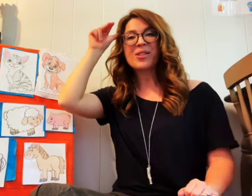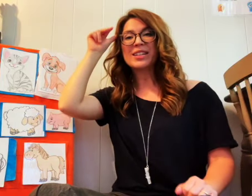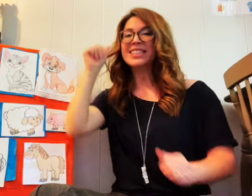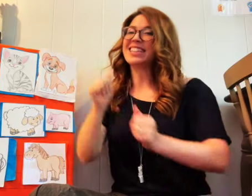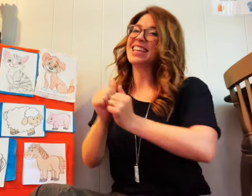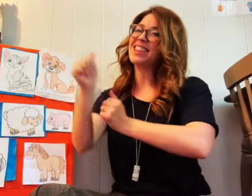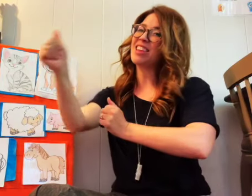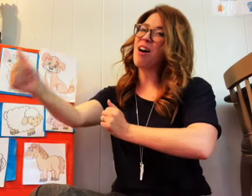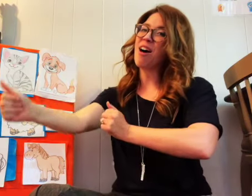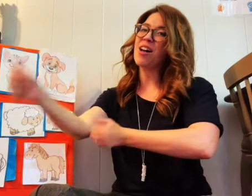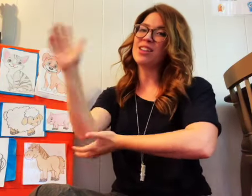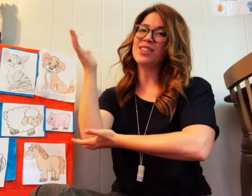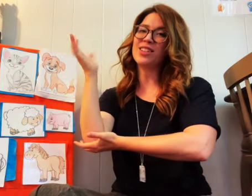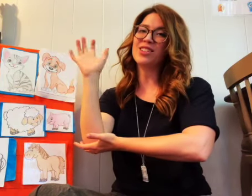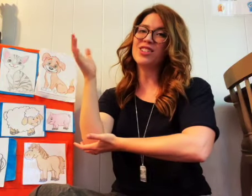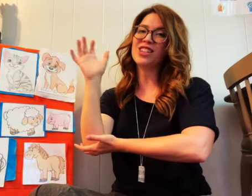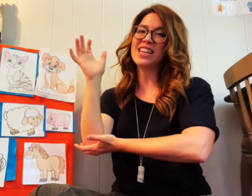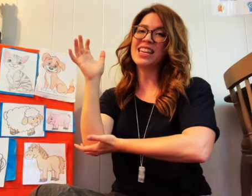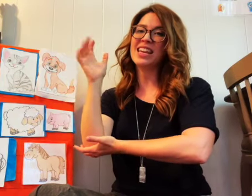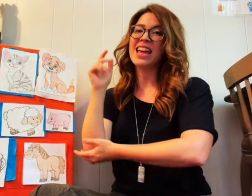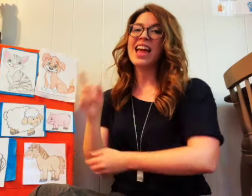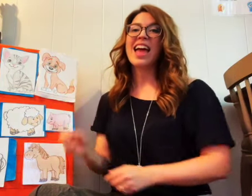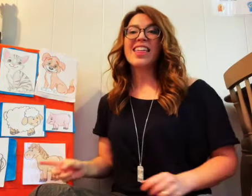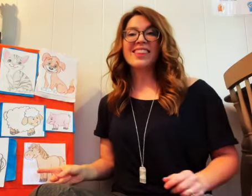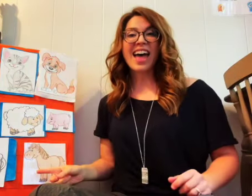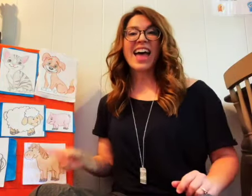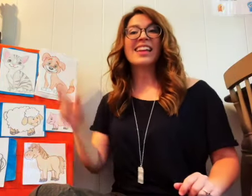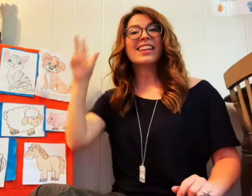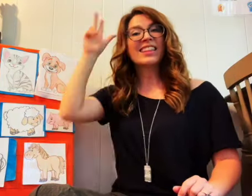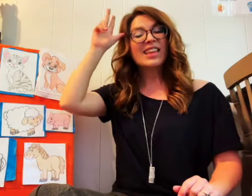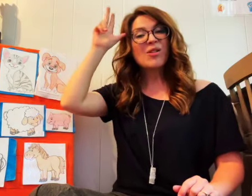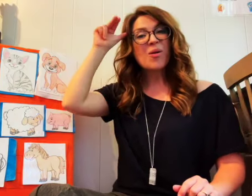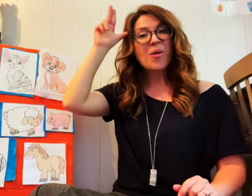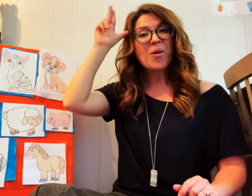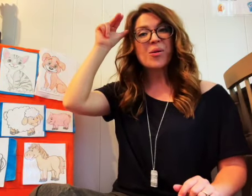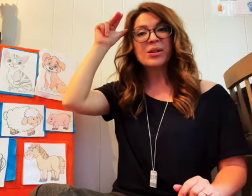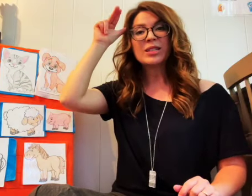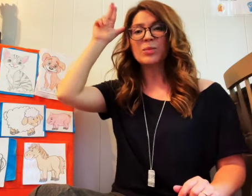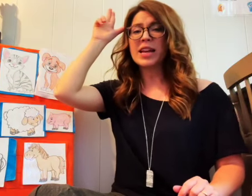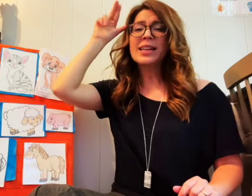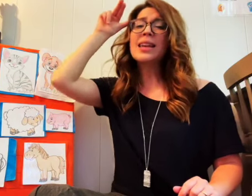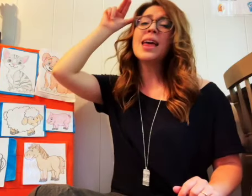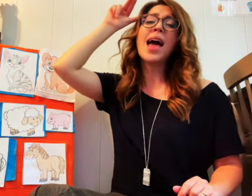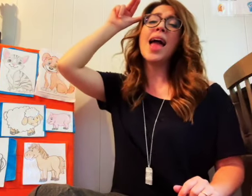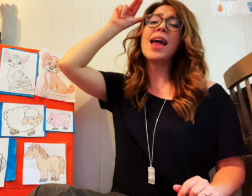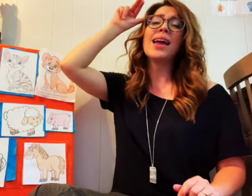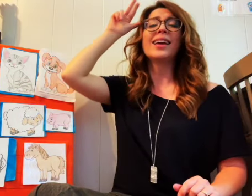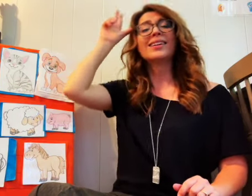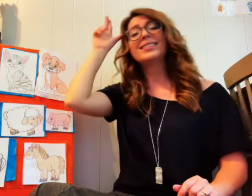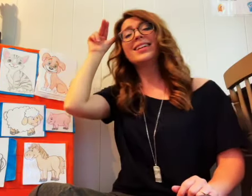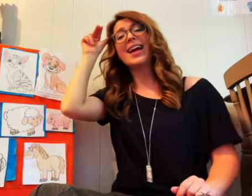my horse 'neath yonder tree. That little horse went neigh,